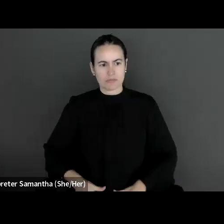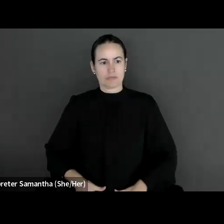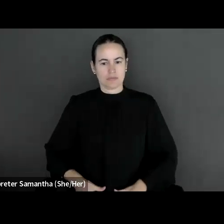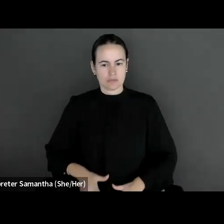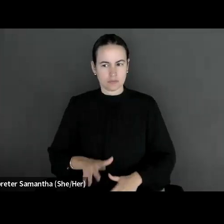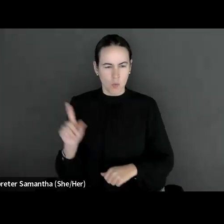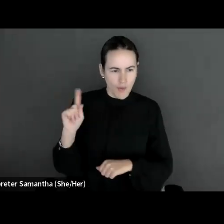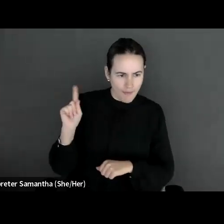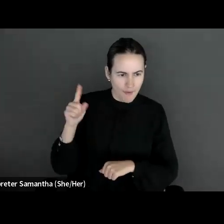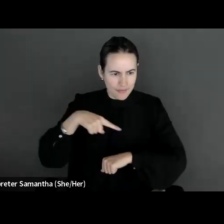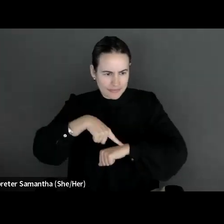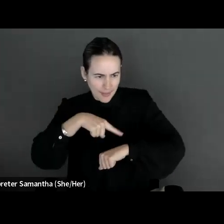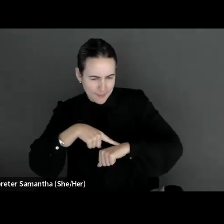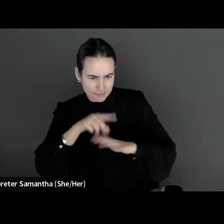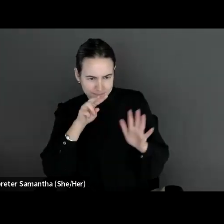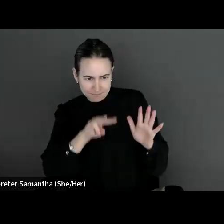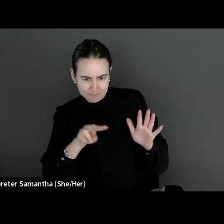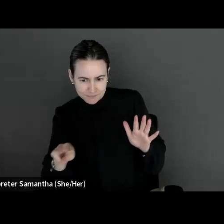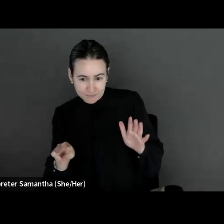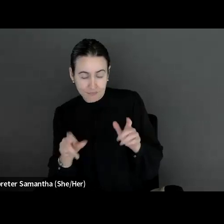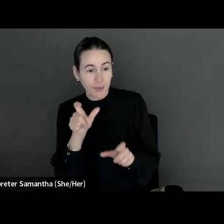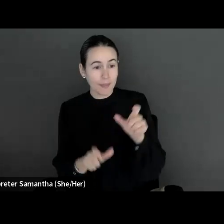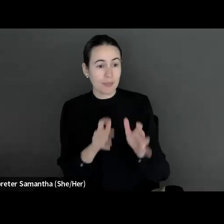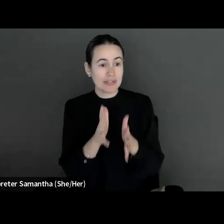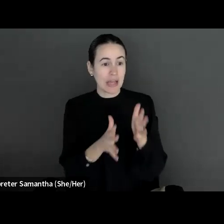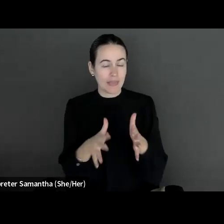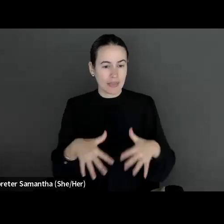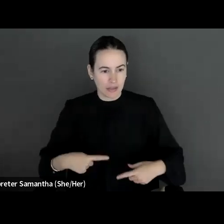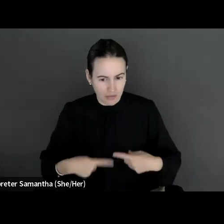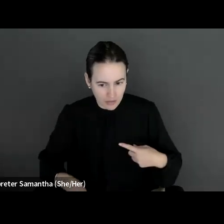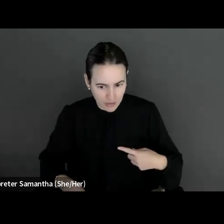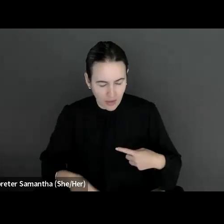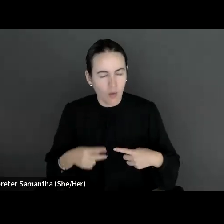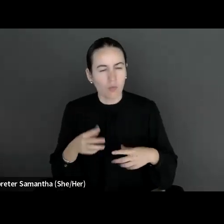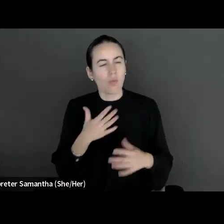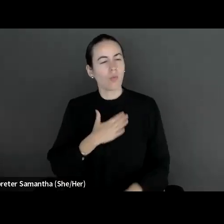when people were hesitating, we also looked at non-manual components.